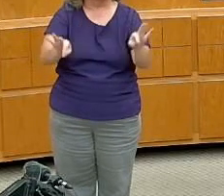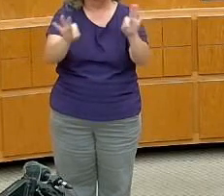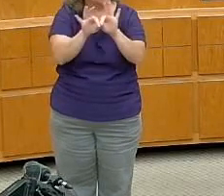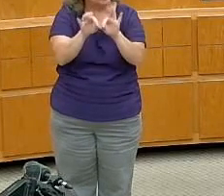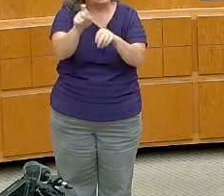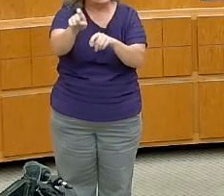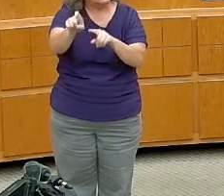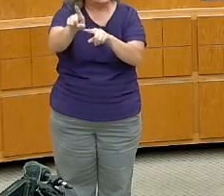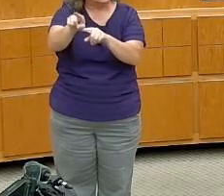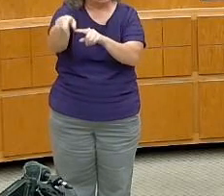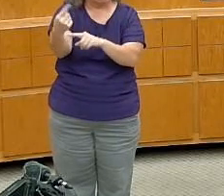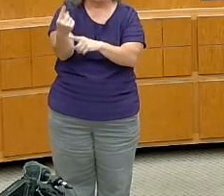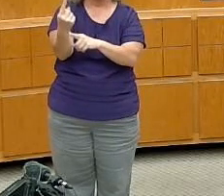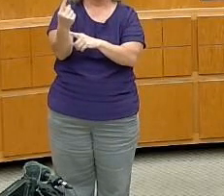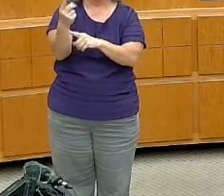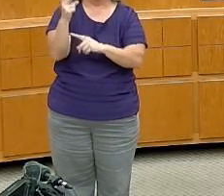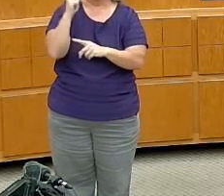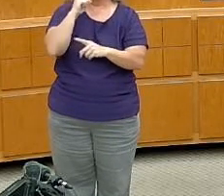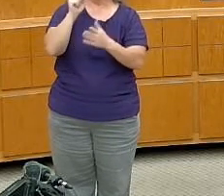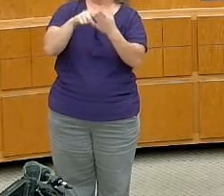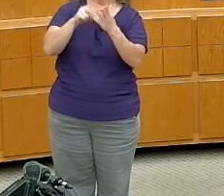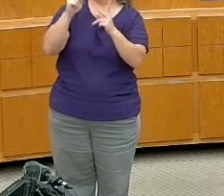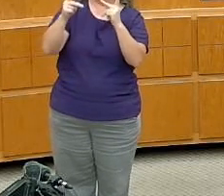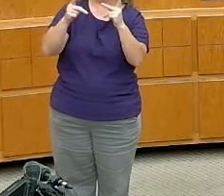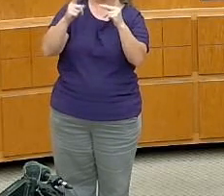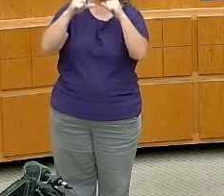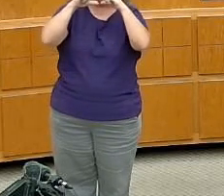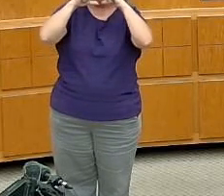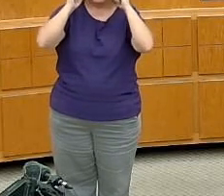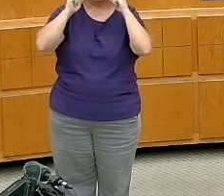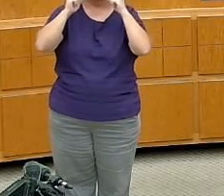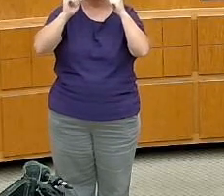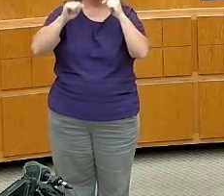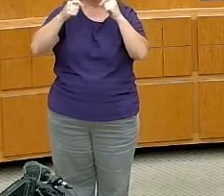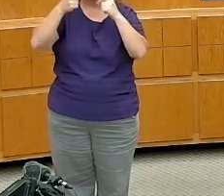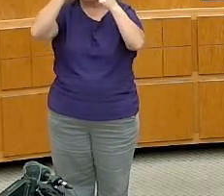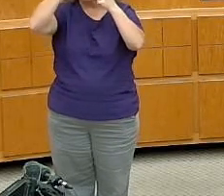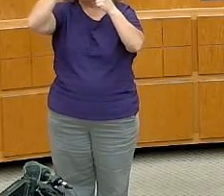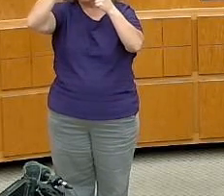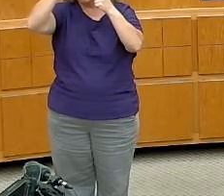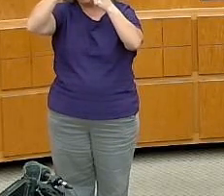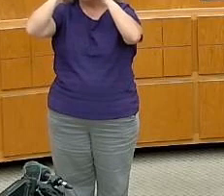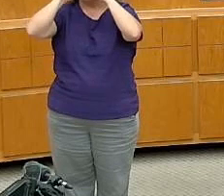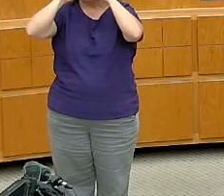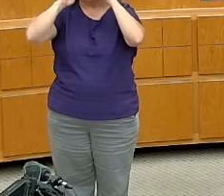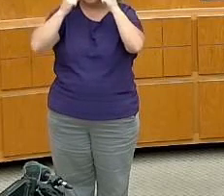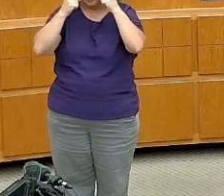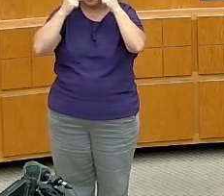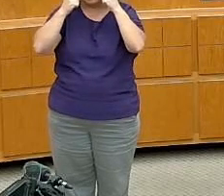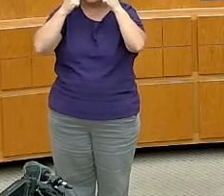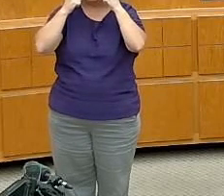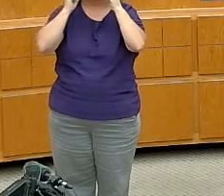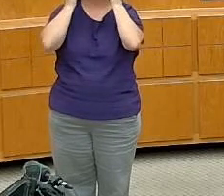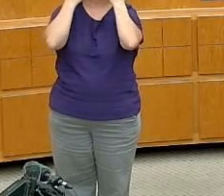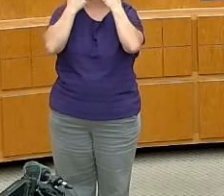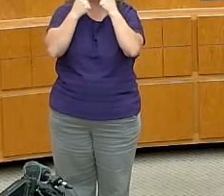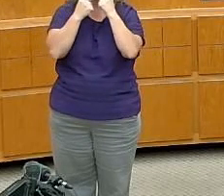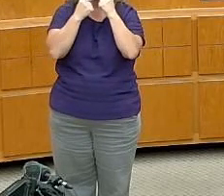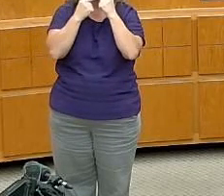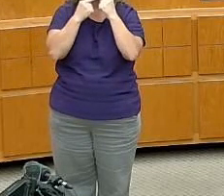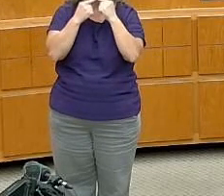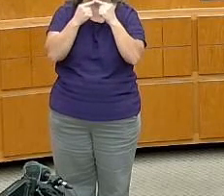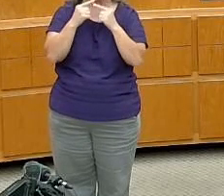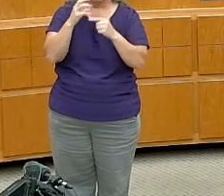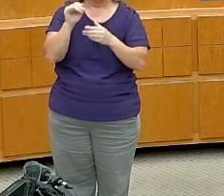will see that people are wearing masks appropriately, covering their nose, pinching in, covering their chin, and it